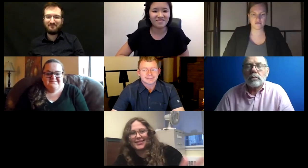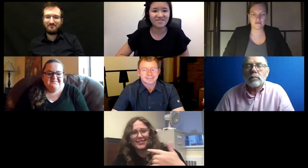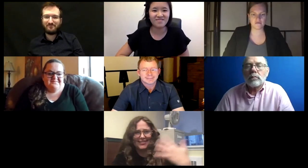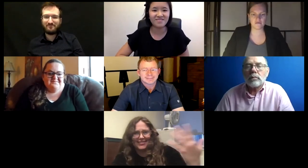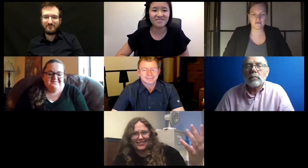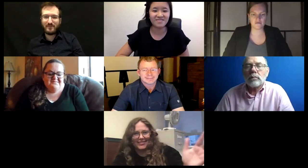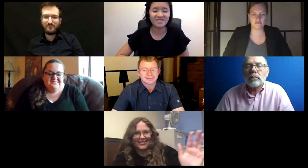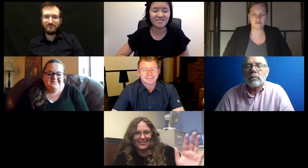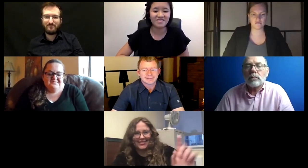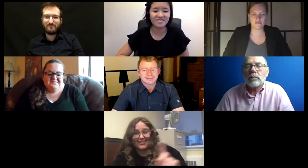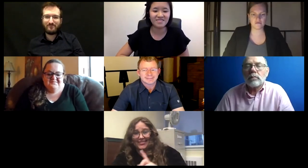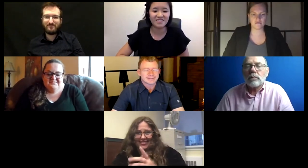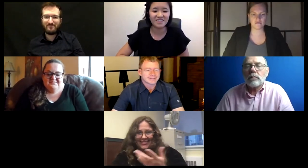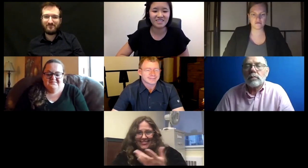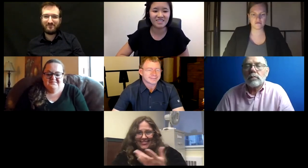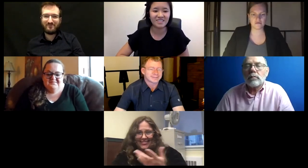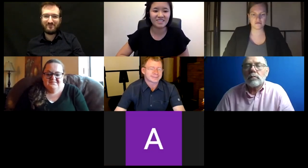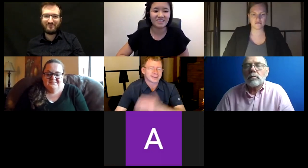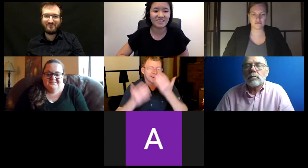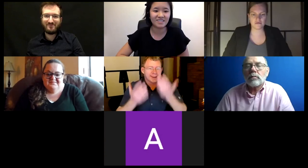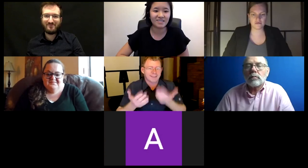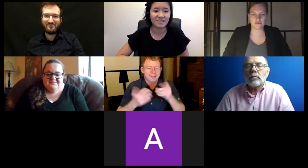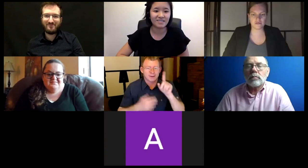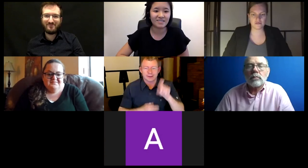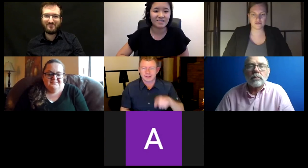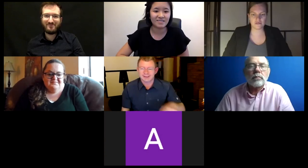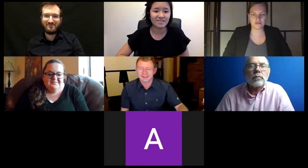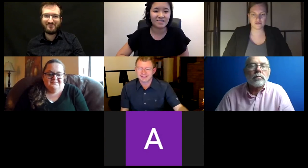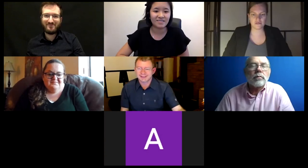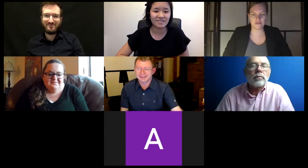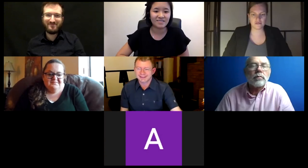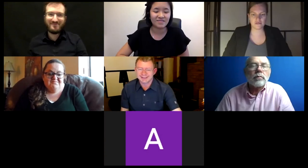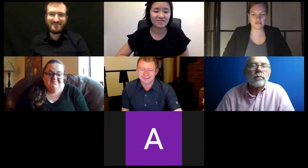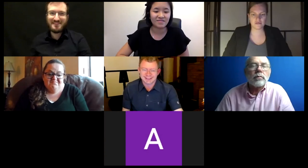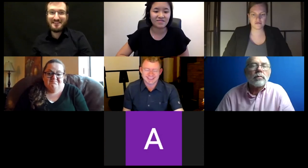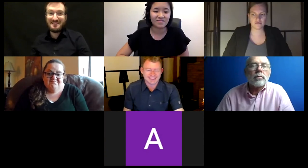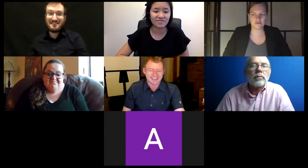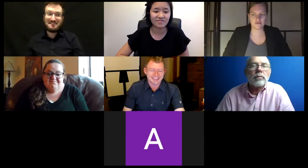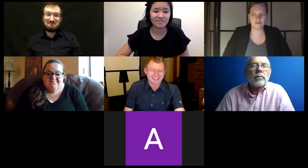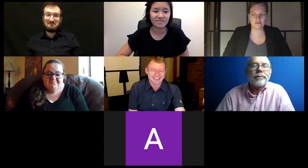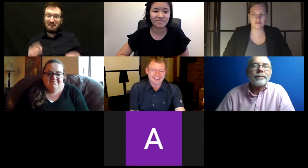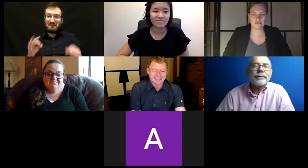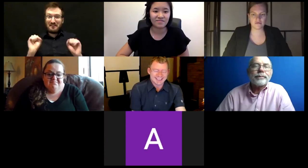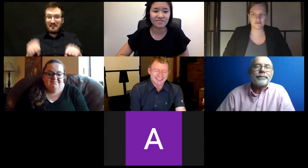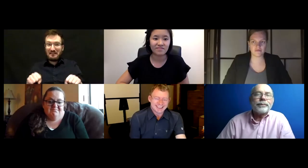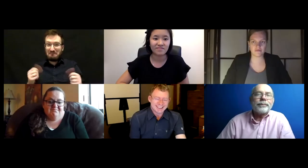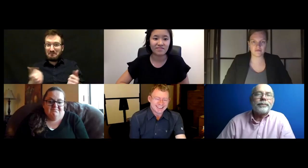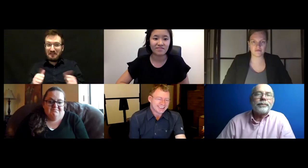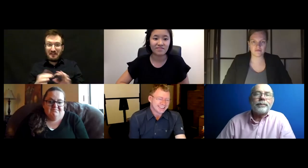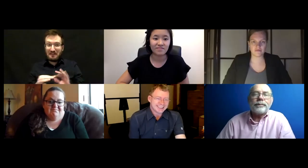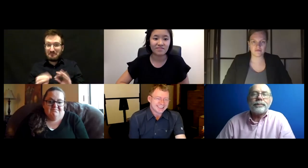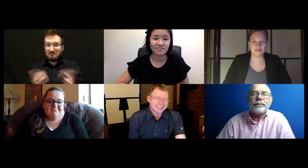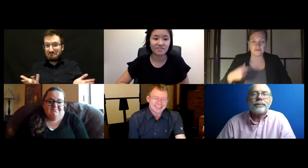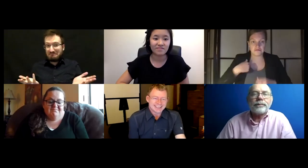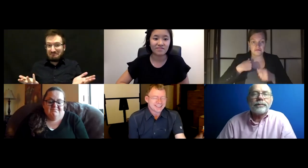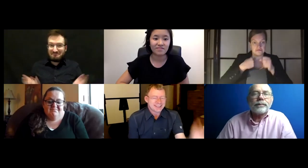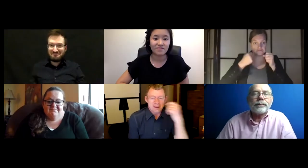Does anybody have any comments to that? Any responses? That's a heavy question, Bruce is saying.